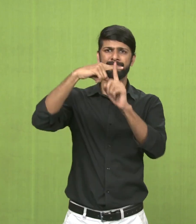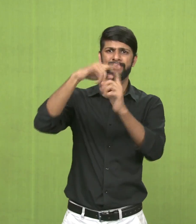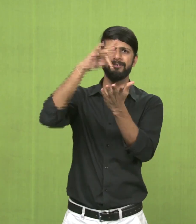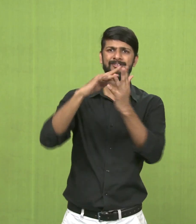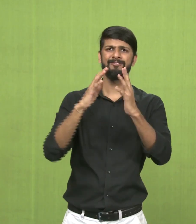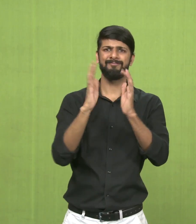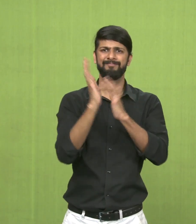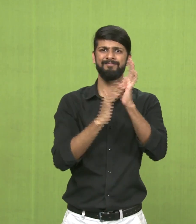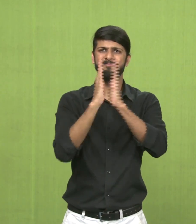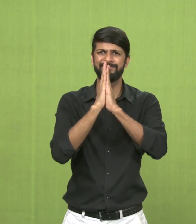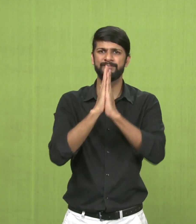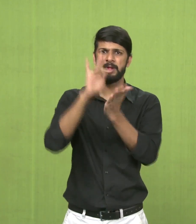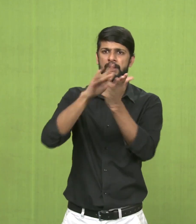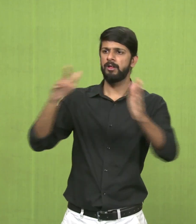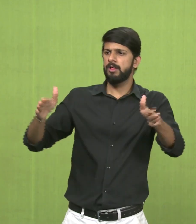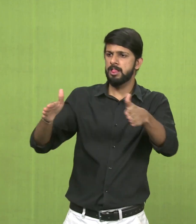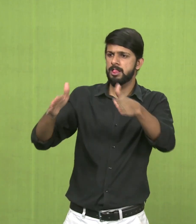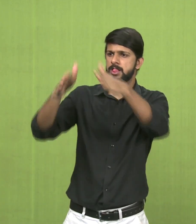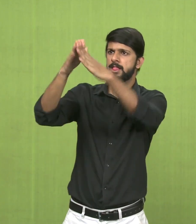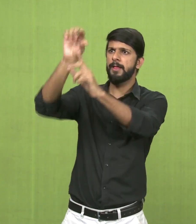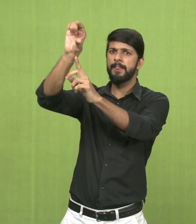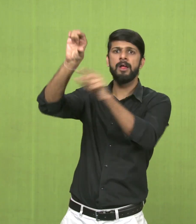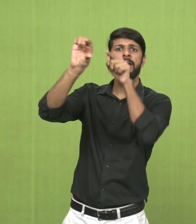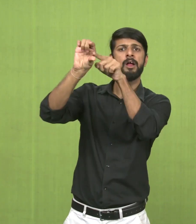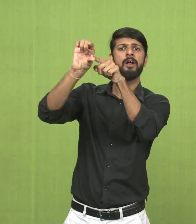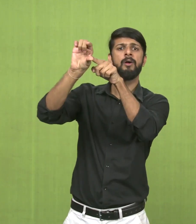and church on the top of the other mountain.